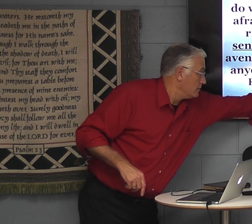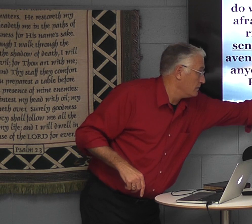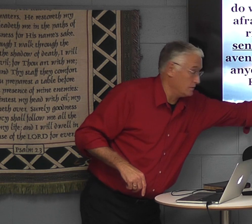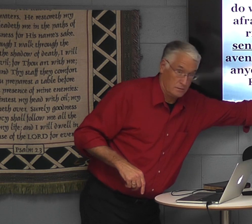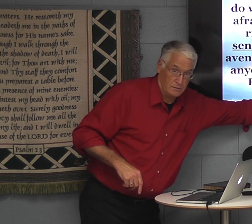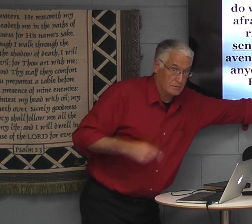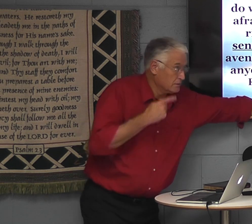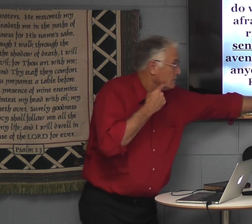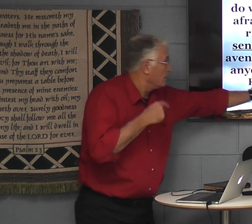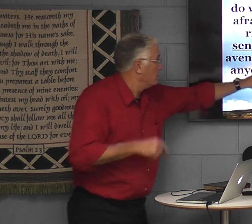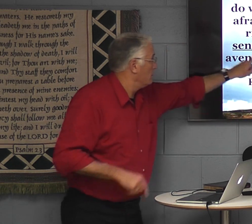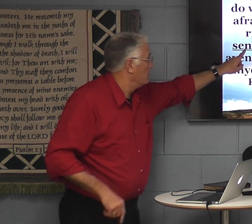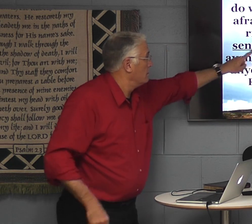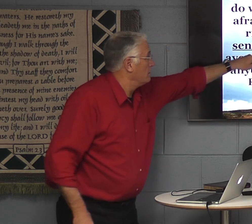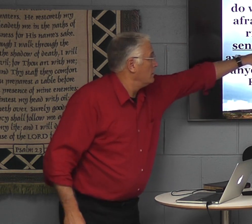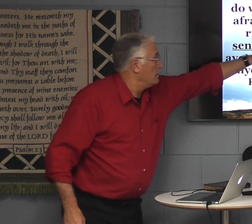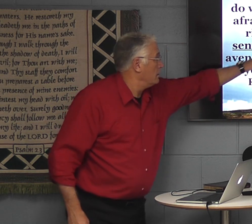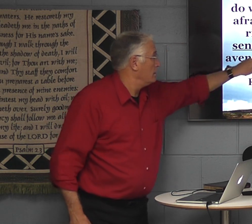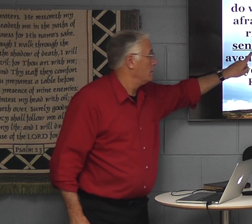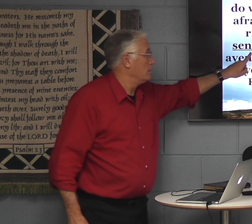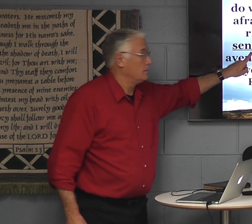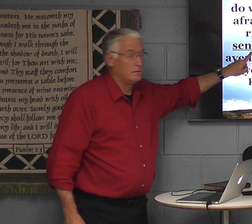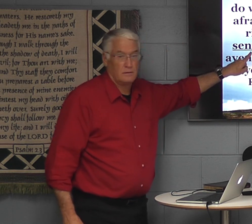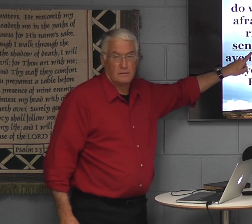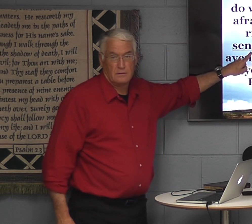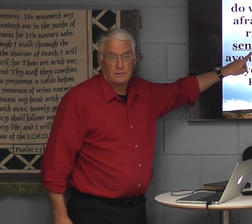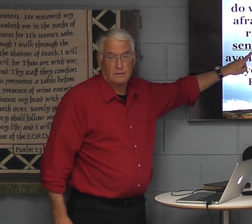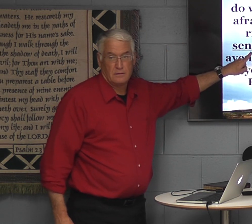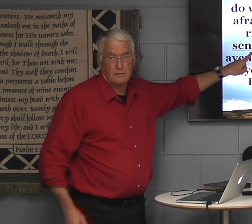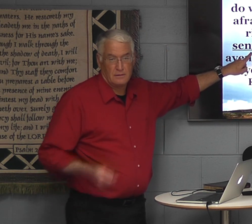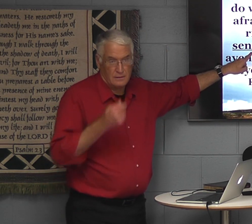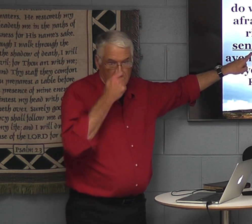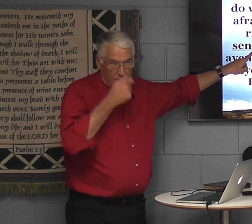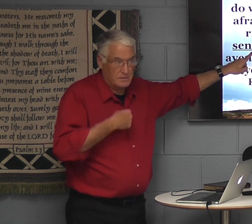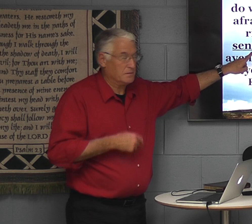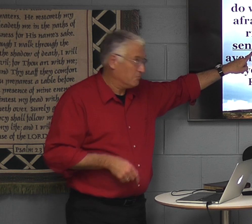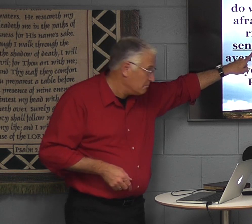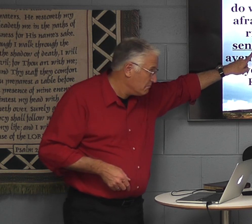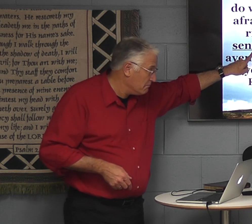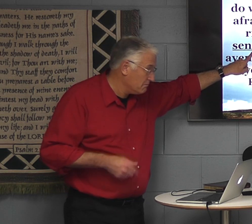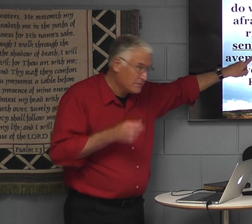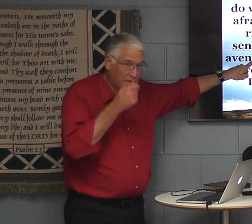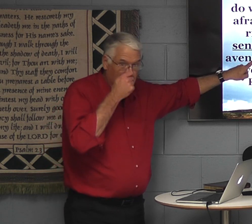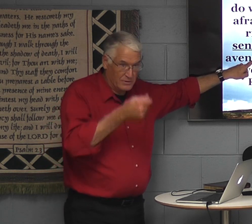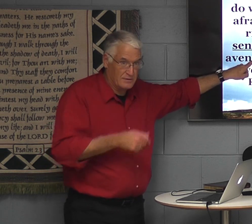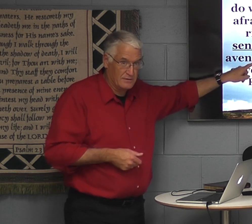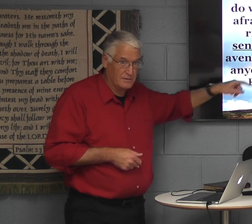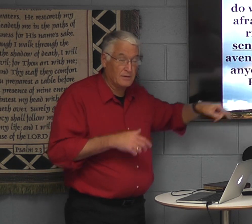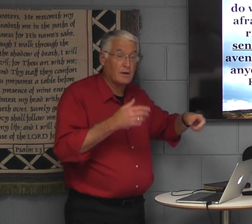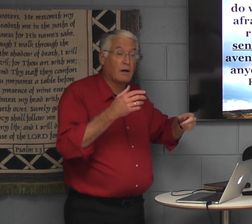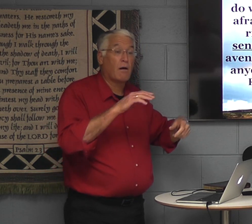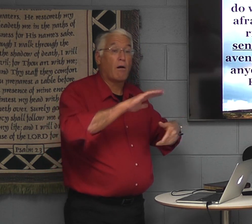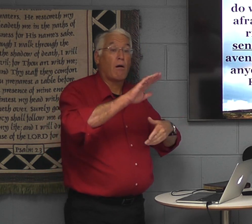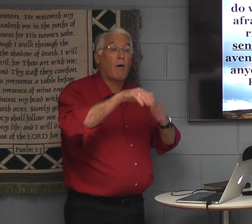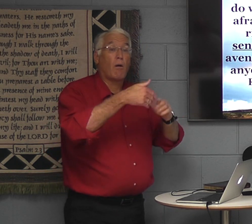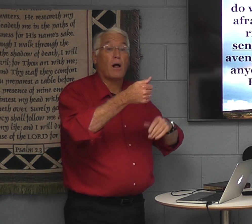The God's Word translation says they have the right to carry out a death sentence. So this is interesting.